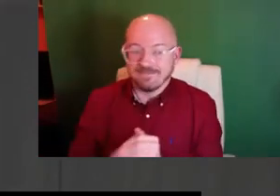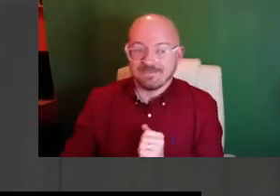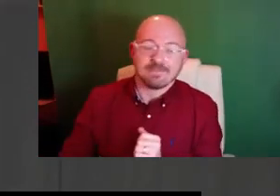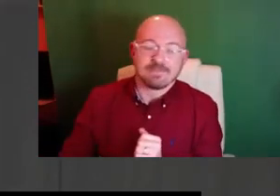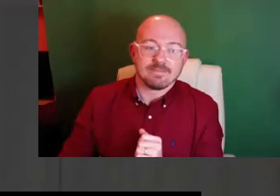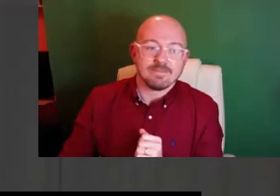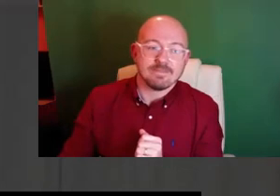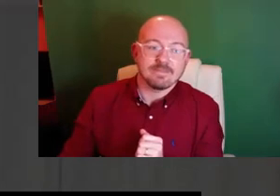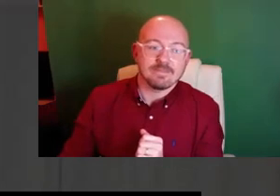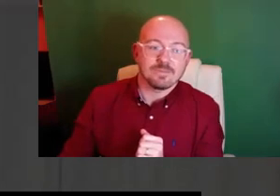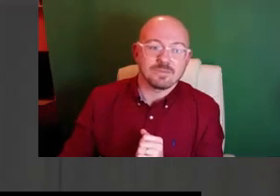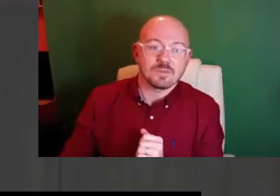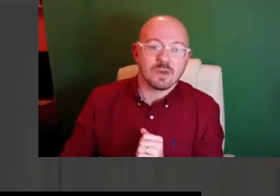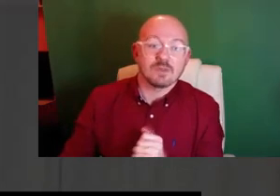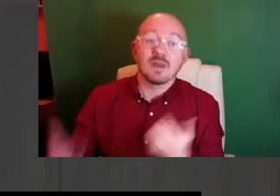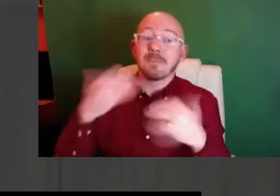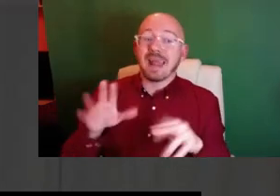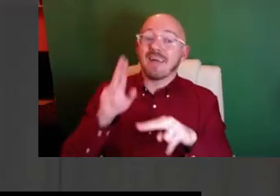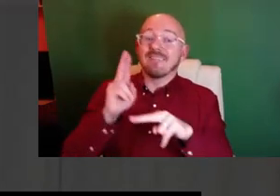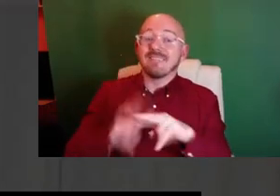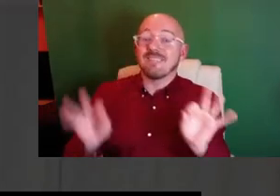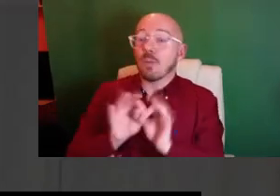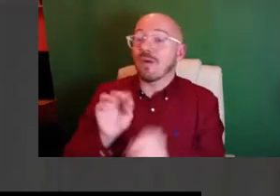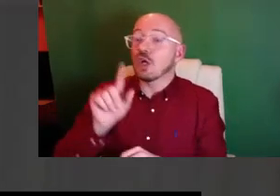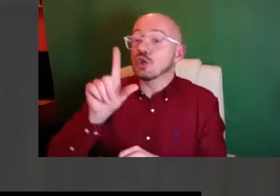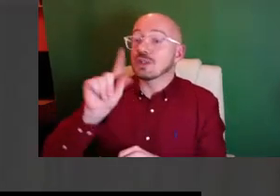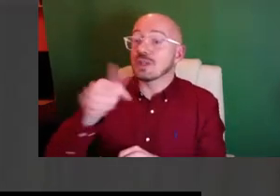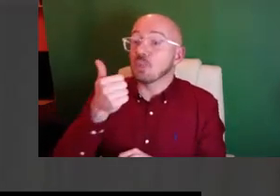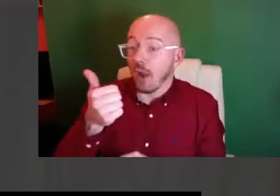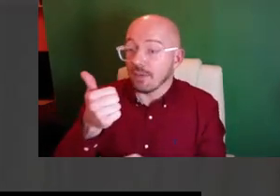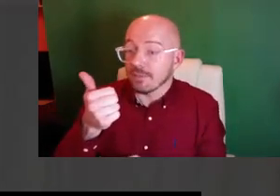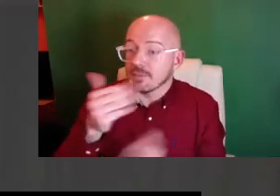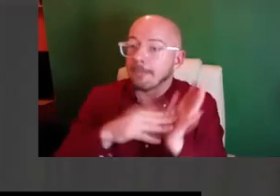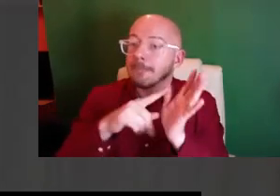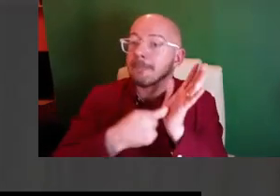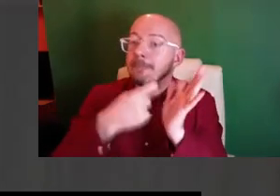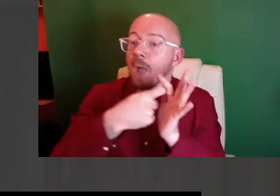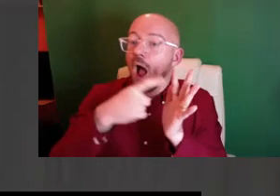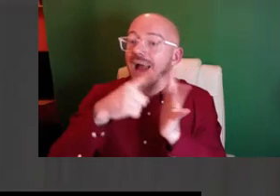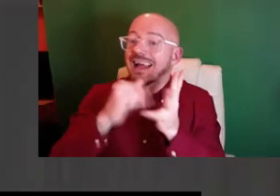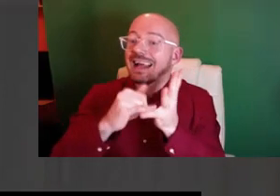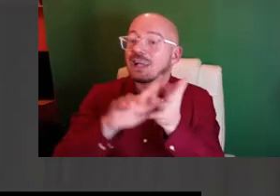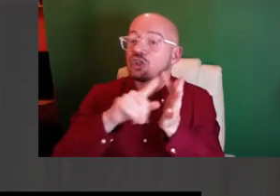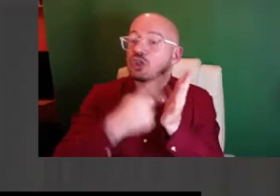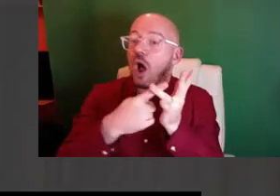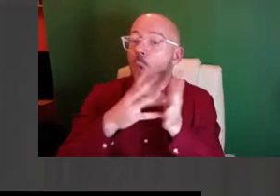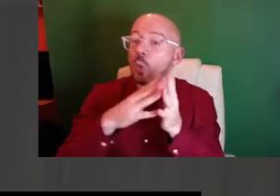to education and services for deaf children. Although this was successfully received by the Senedd, no further action was taken.